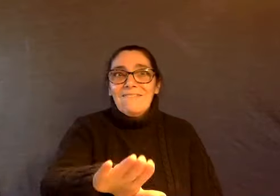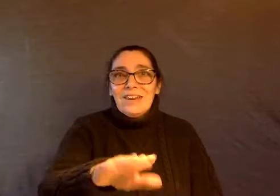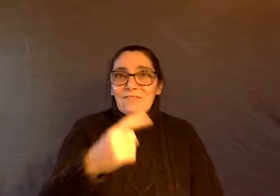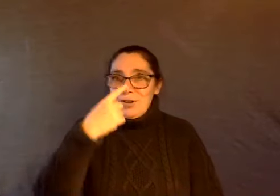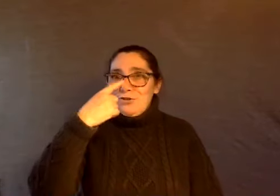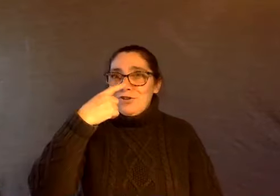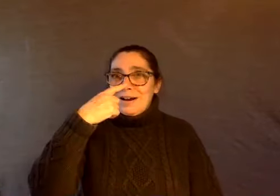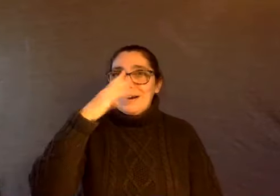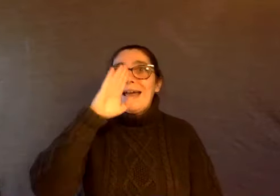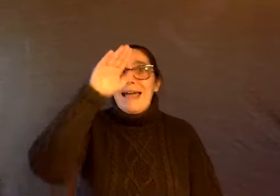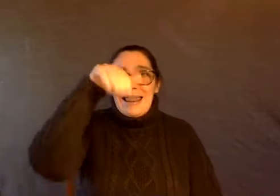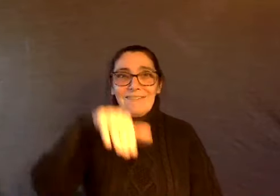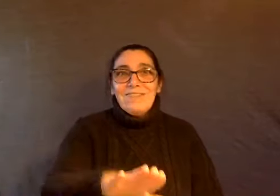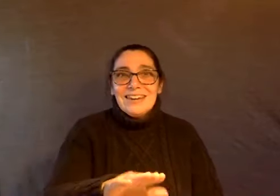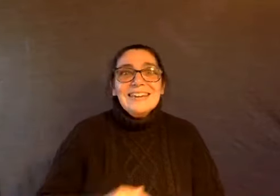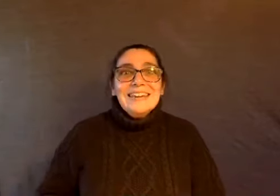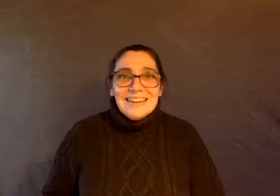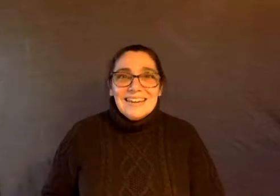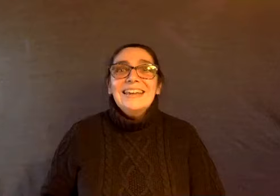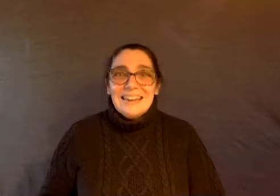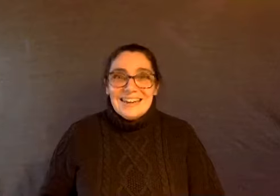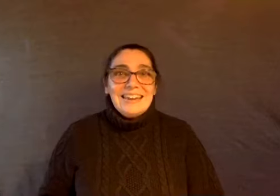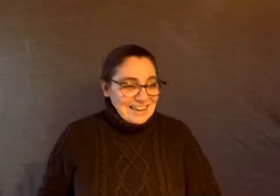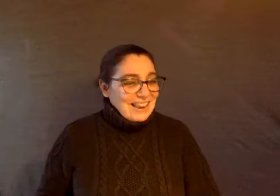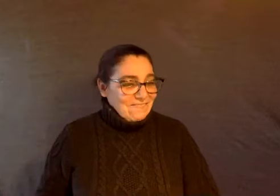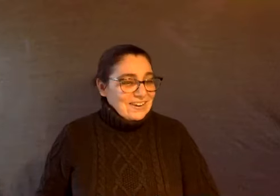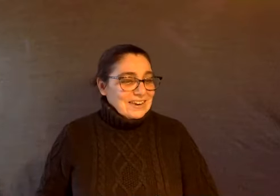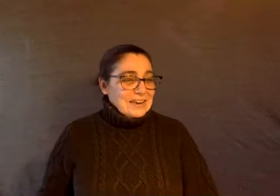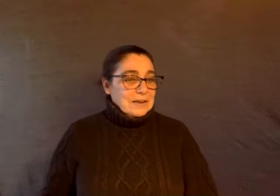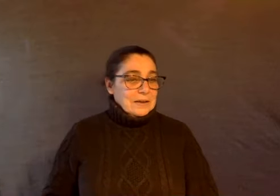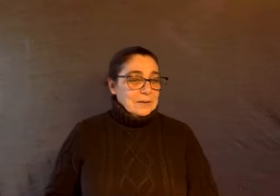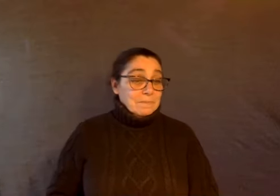Elephant for the trunk. Elephant. Elephant.